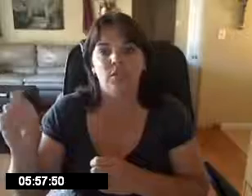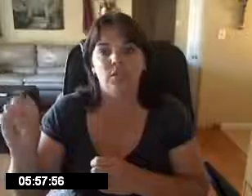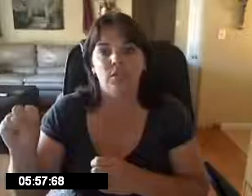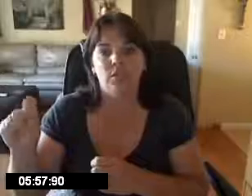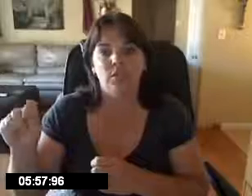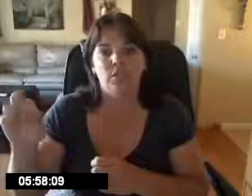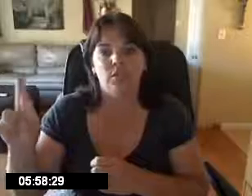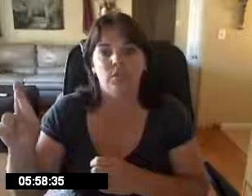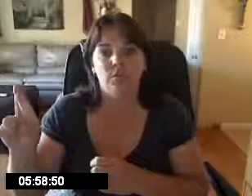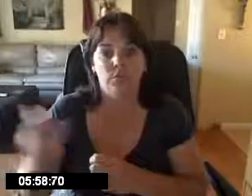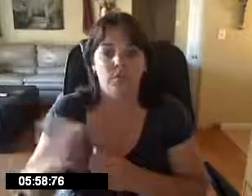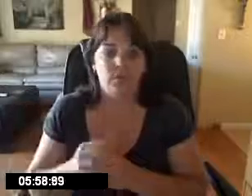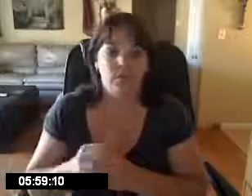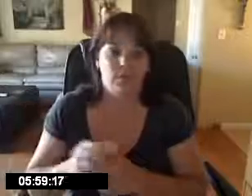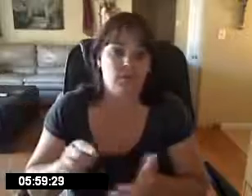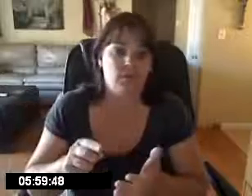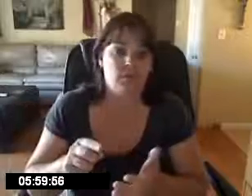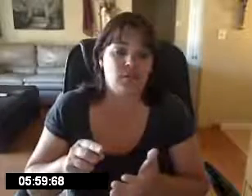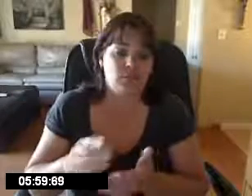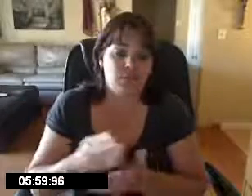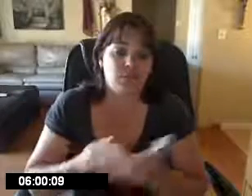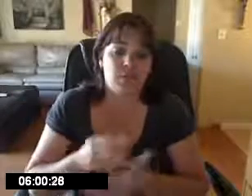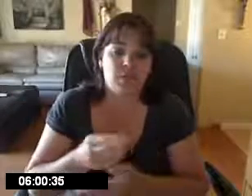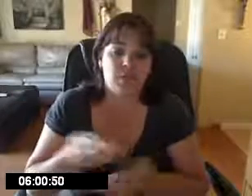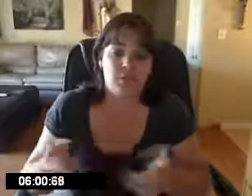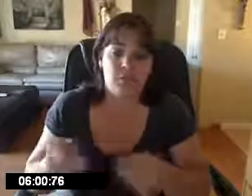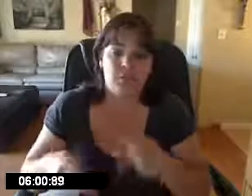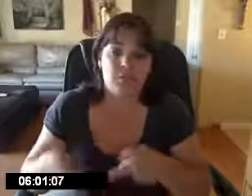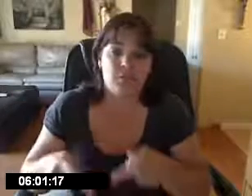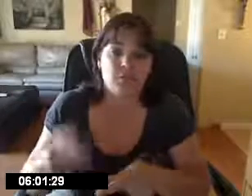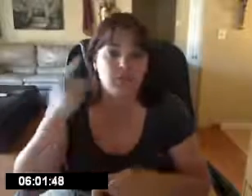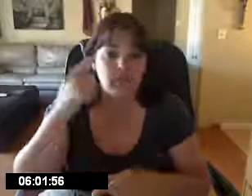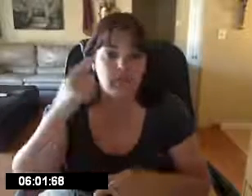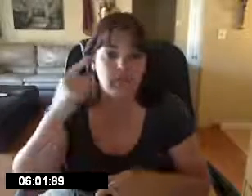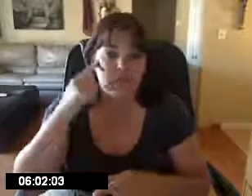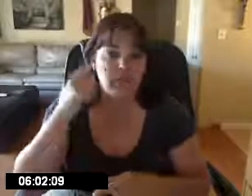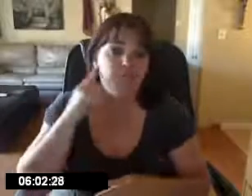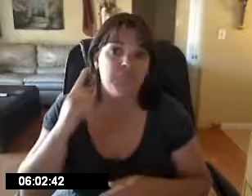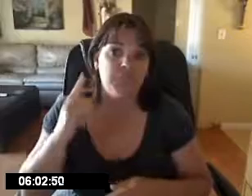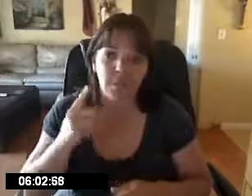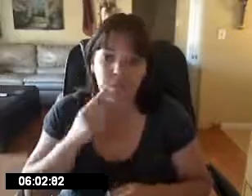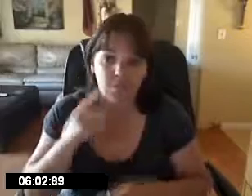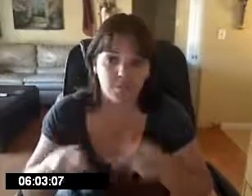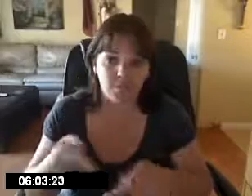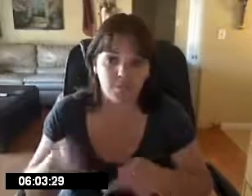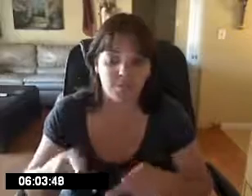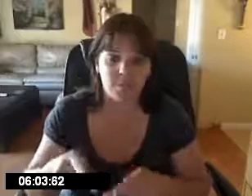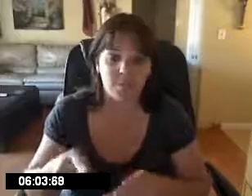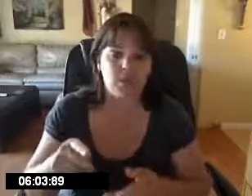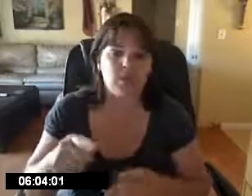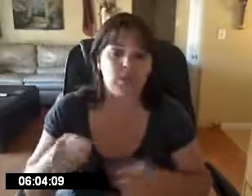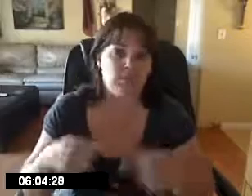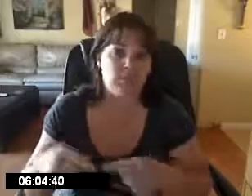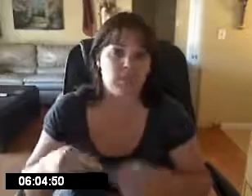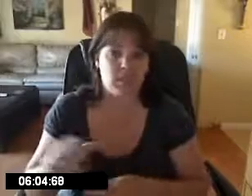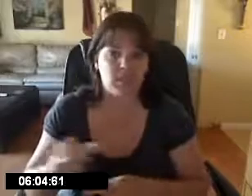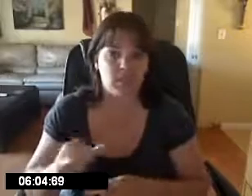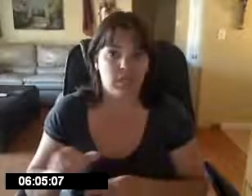all deaf people sign in the same register, and they don't. So you need to be able to recognize that and understand it and answer questions on a